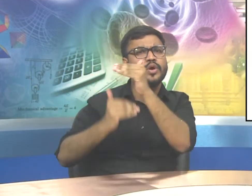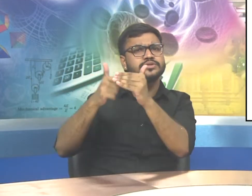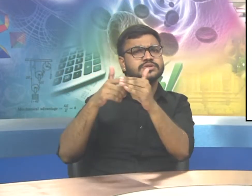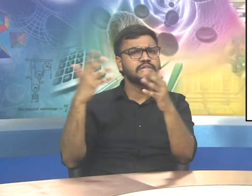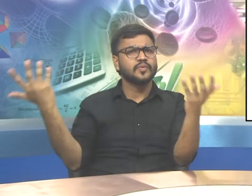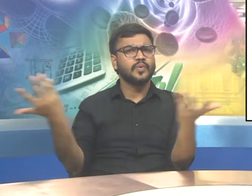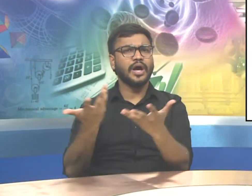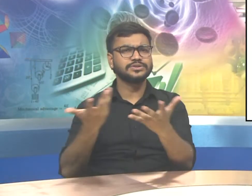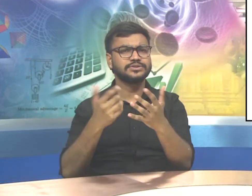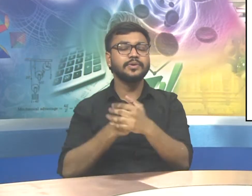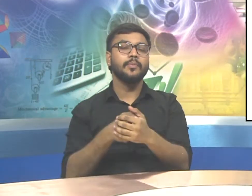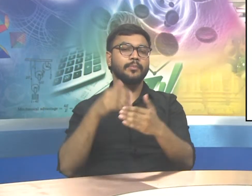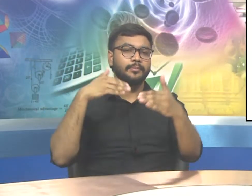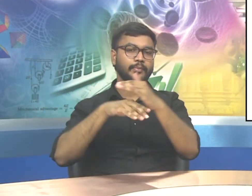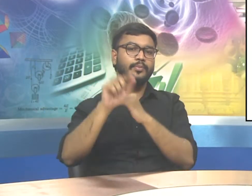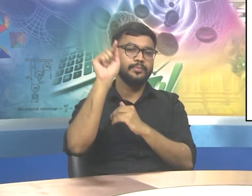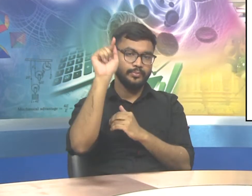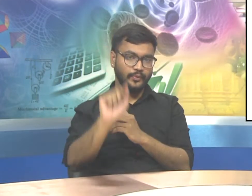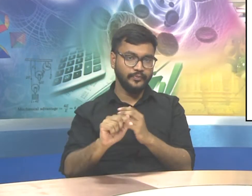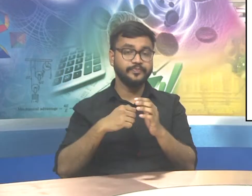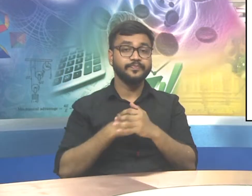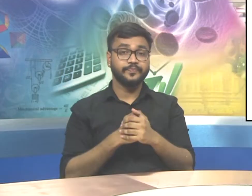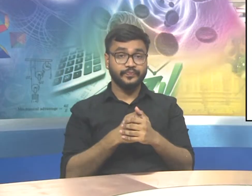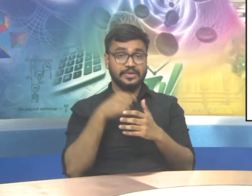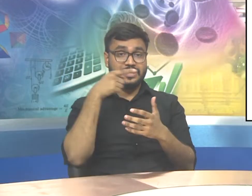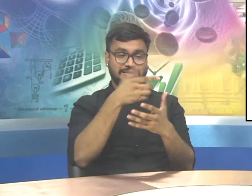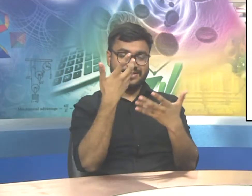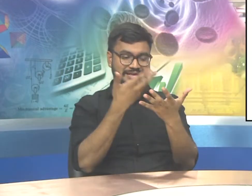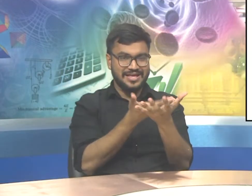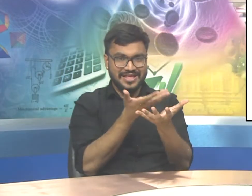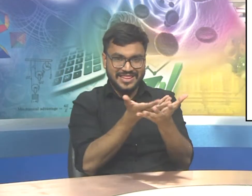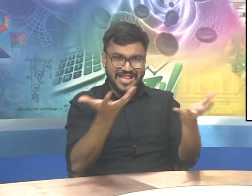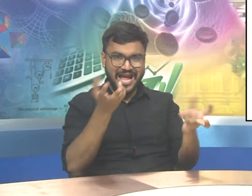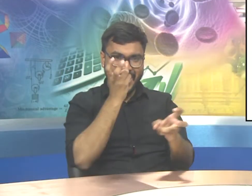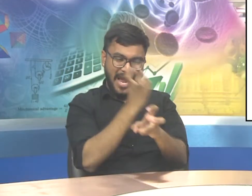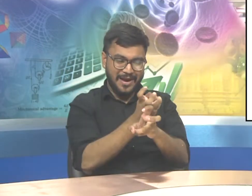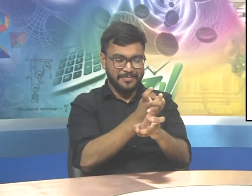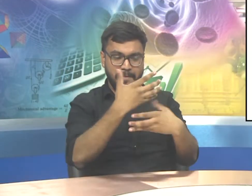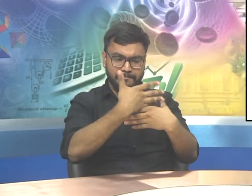Now we are going to look at the tools of Neanderthals.